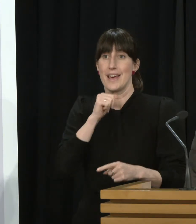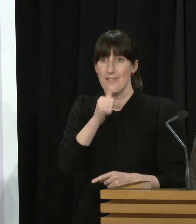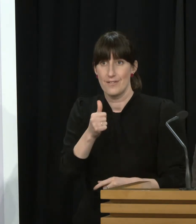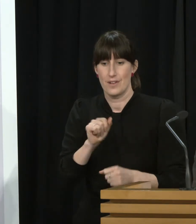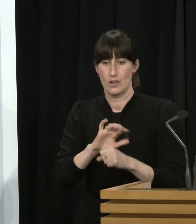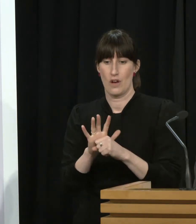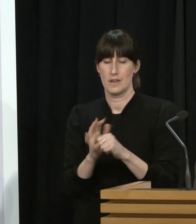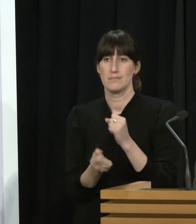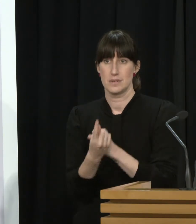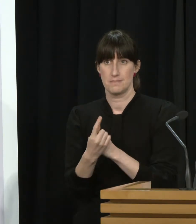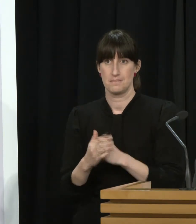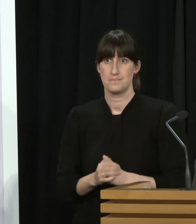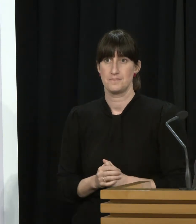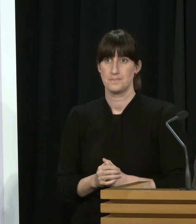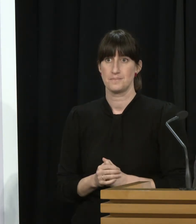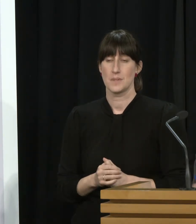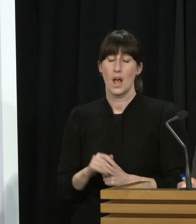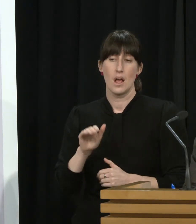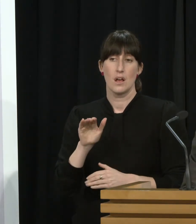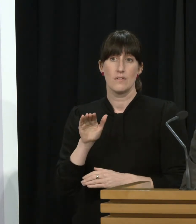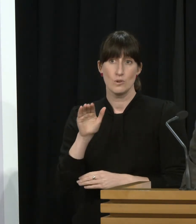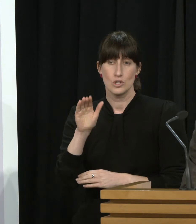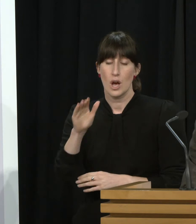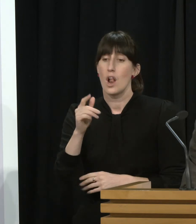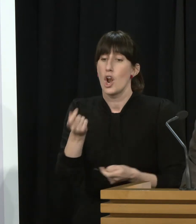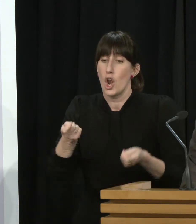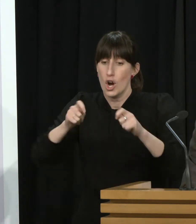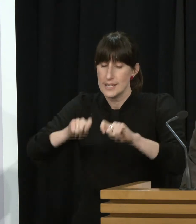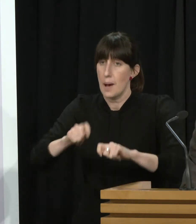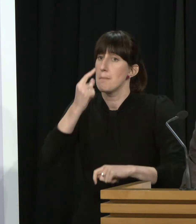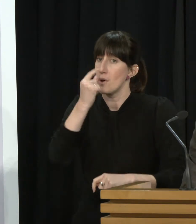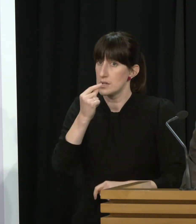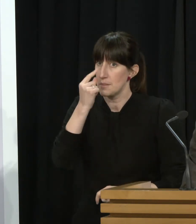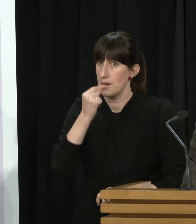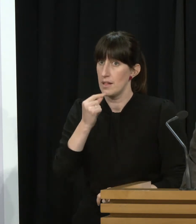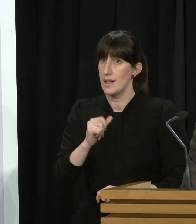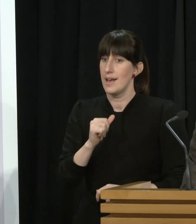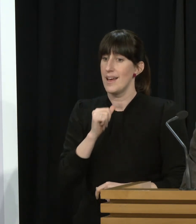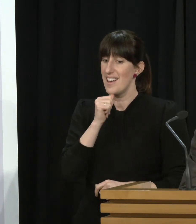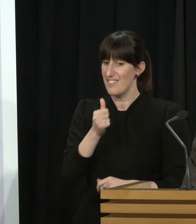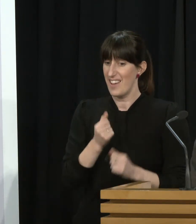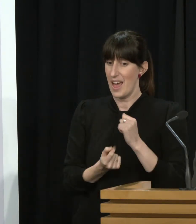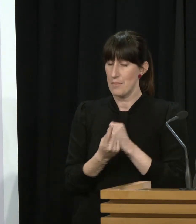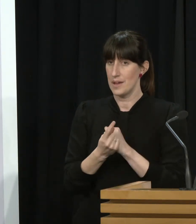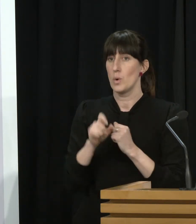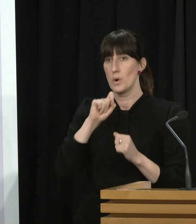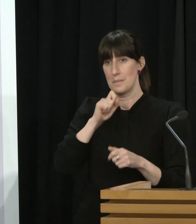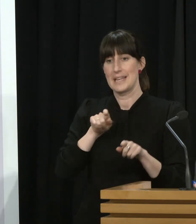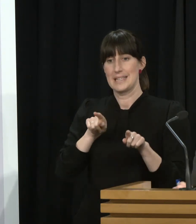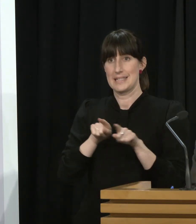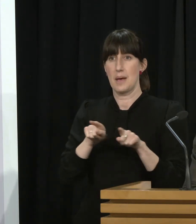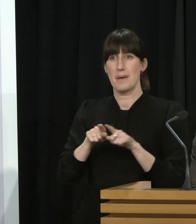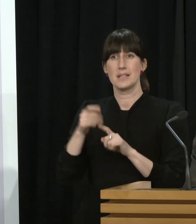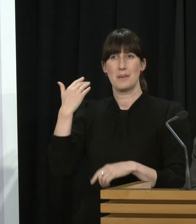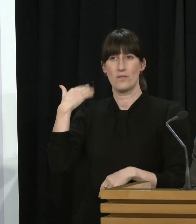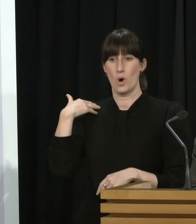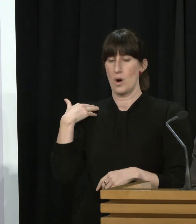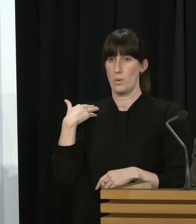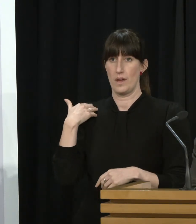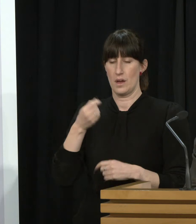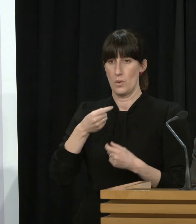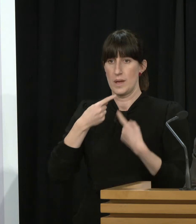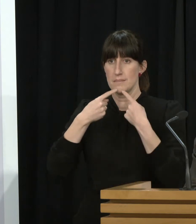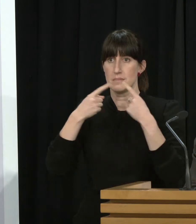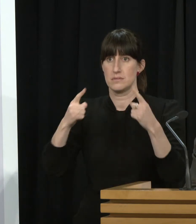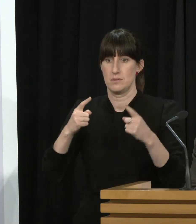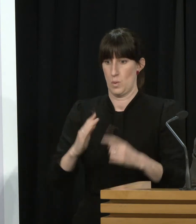yet. Further lockdowns are possible. If they were to happen, they would happen as they did previously with very short notice. And everybody should